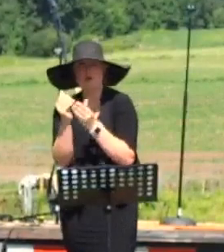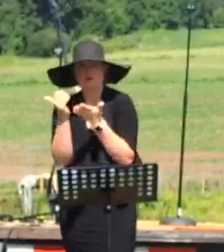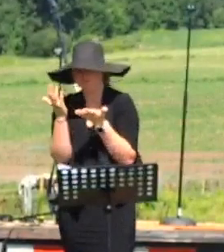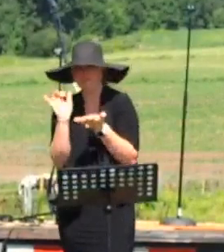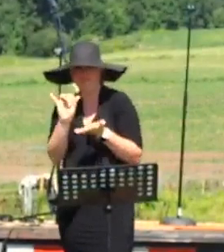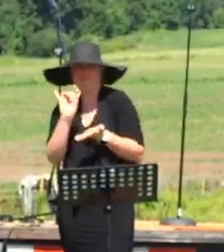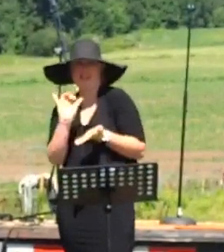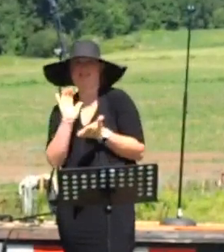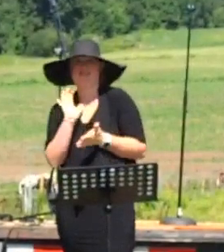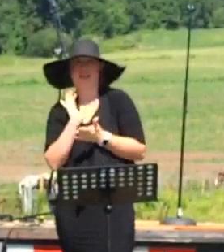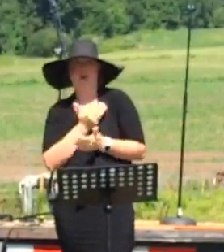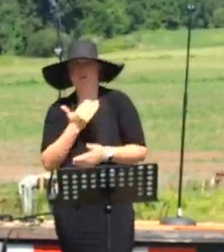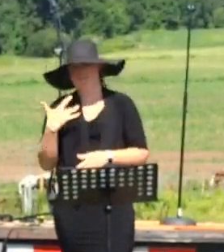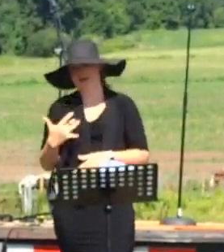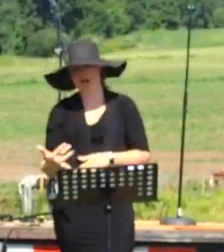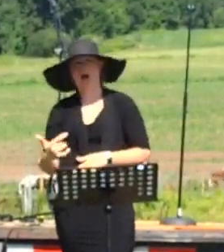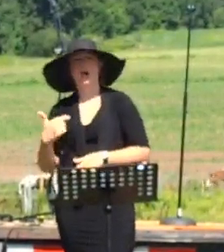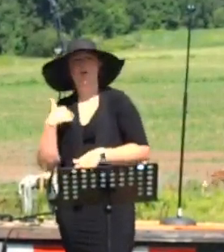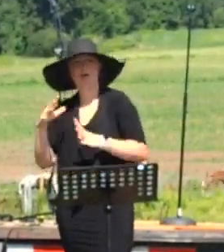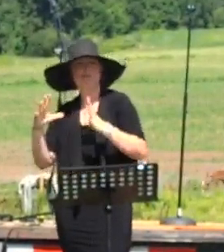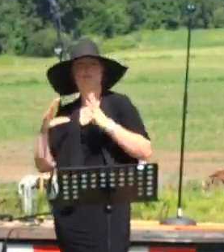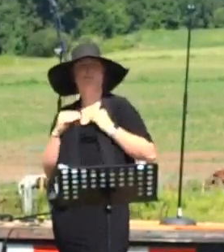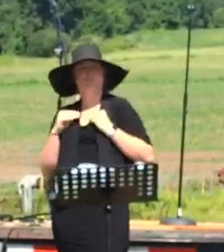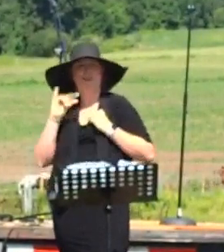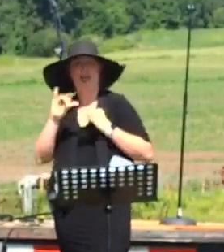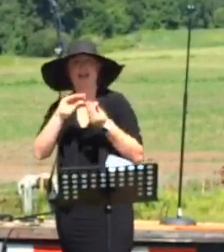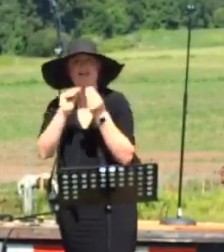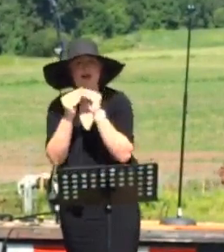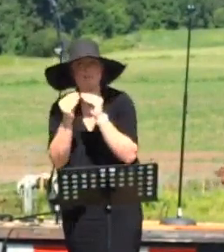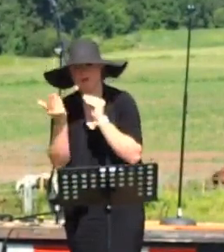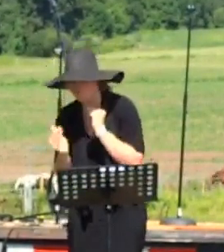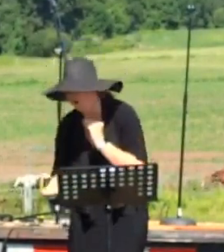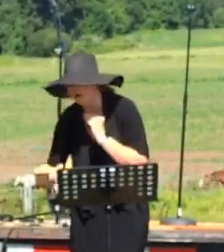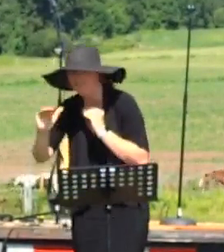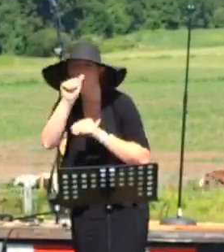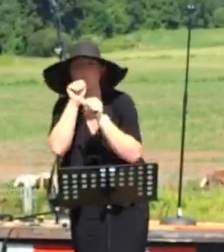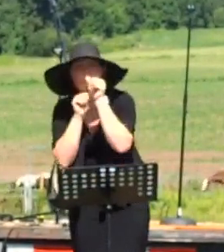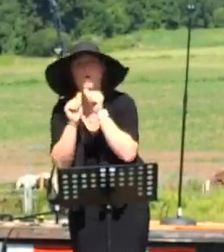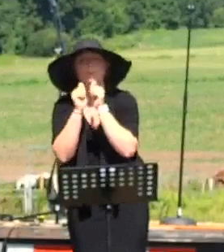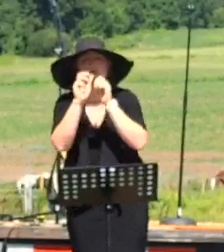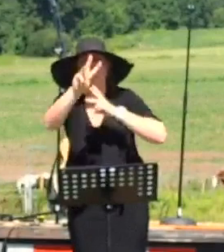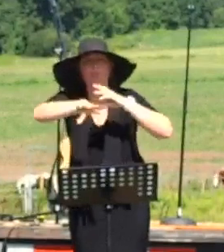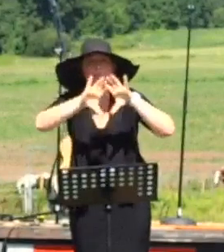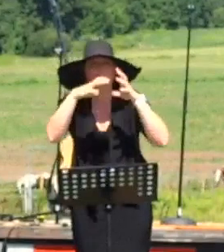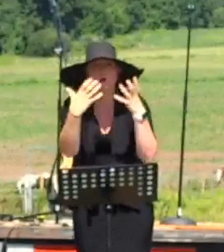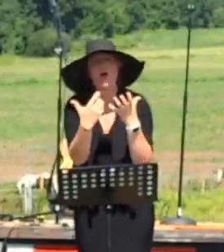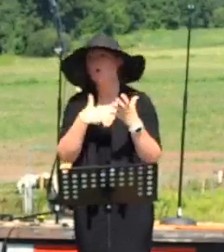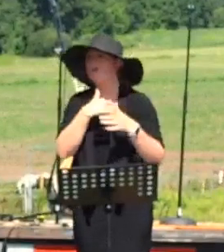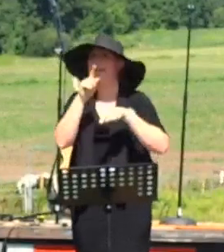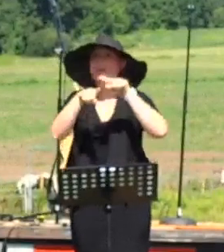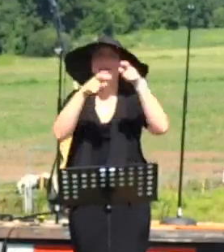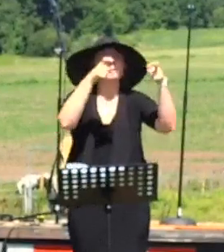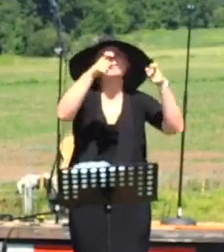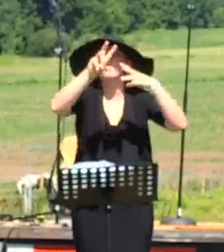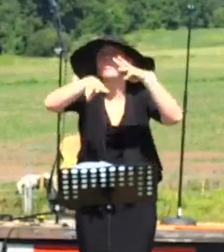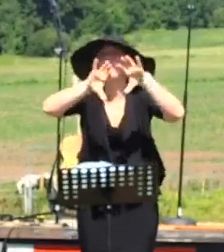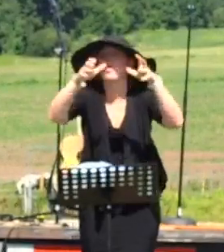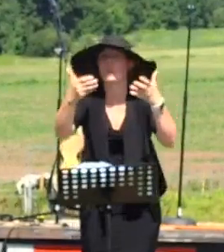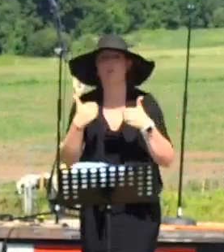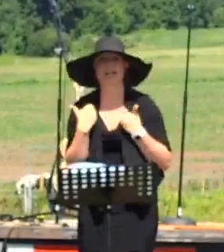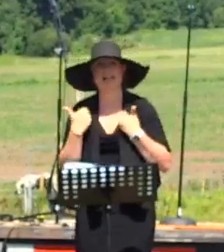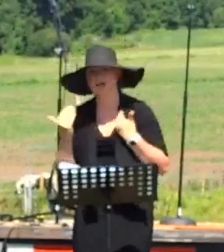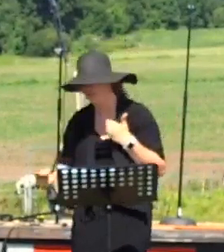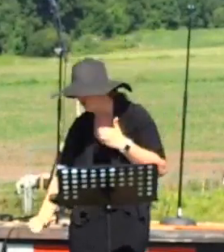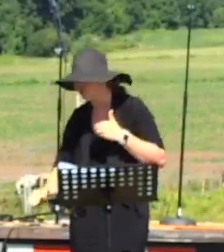nine types of normal to cope with what is happening around us, which we often can't control as children.